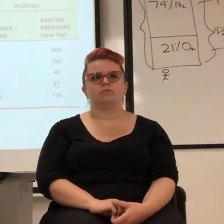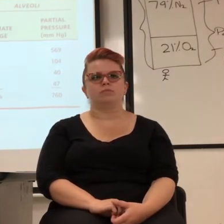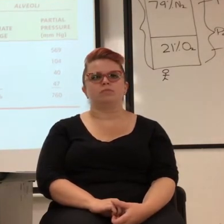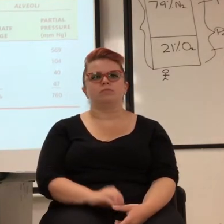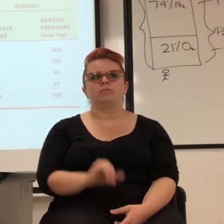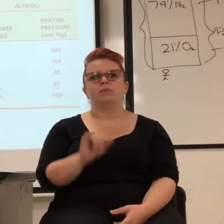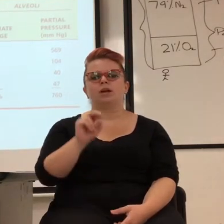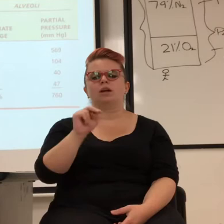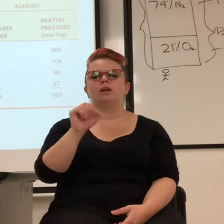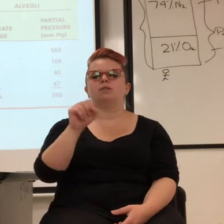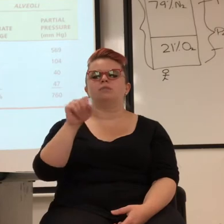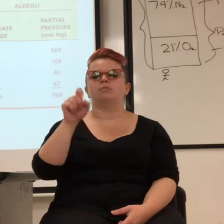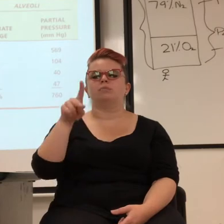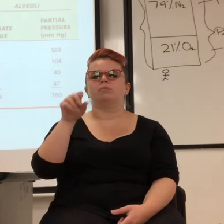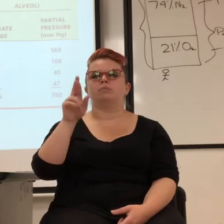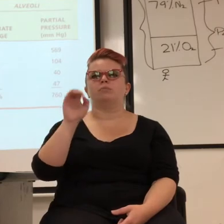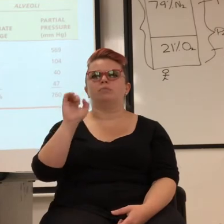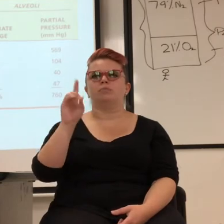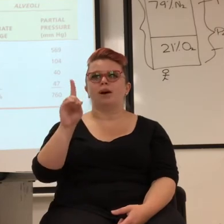Inspired air is different from